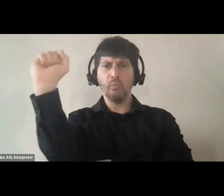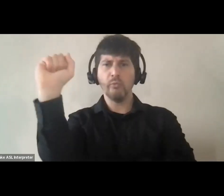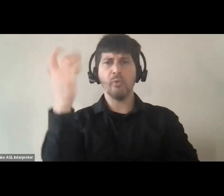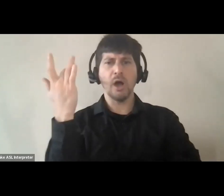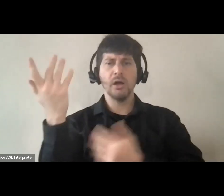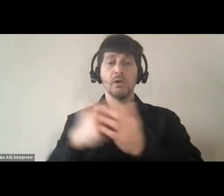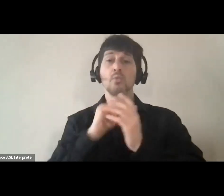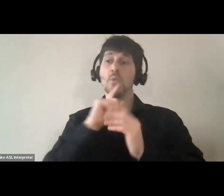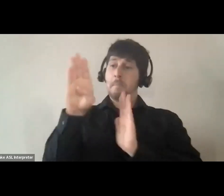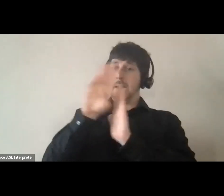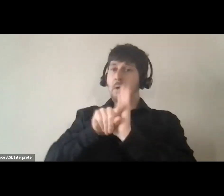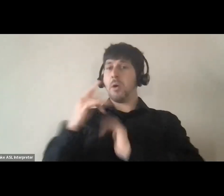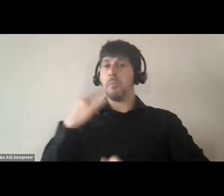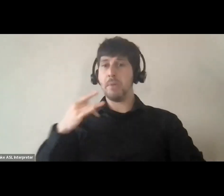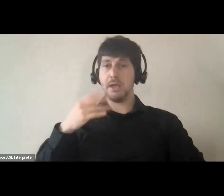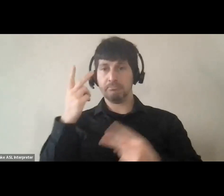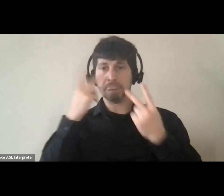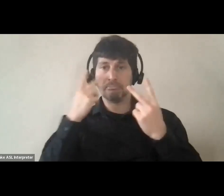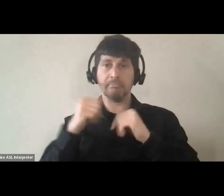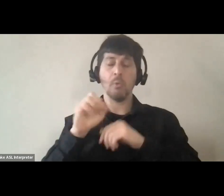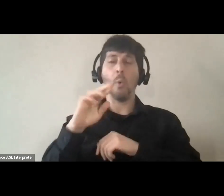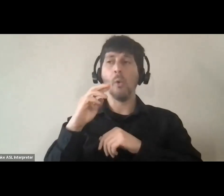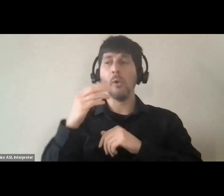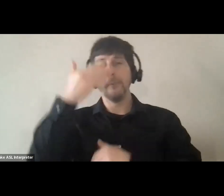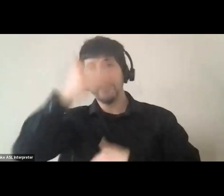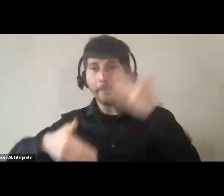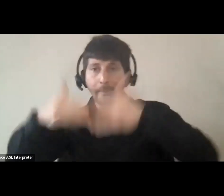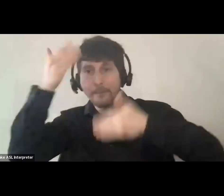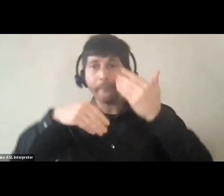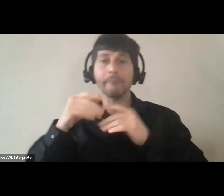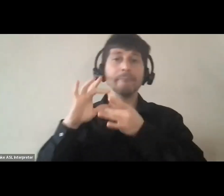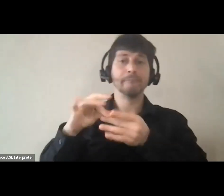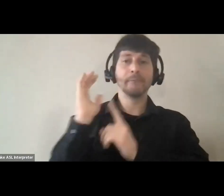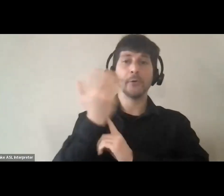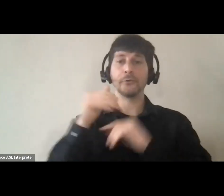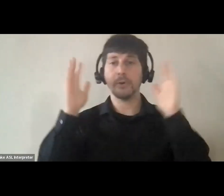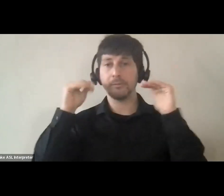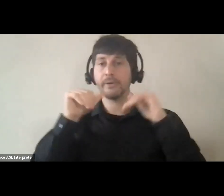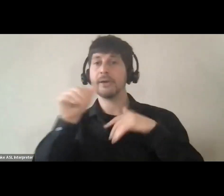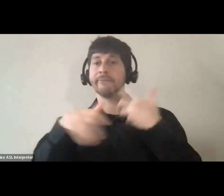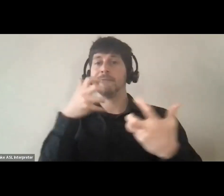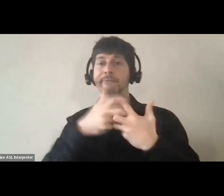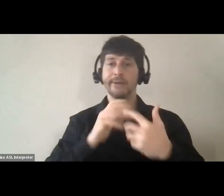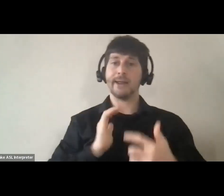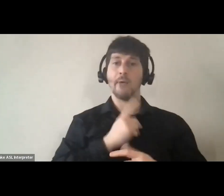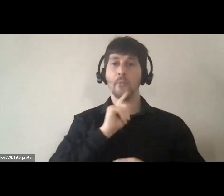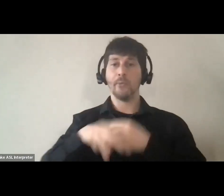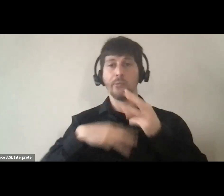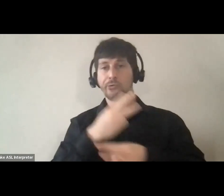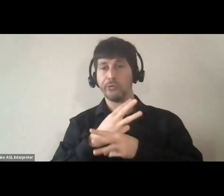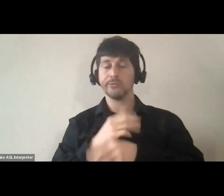the background of things. We're often not seen or seen through the lens of cultural expectations that do not fit our realities all the time.